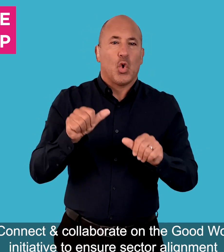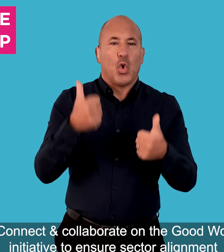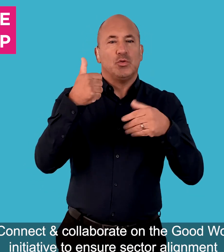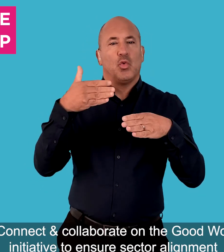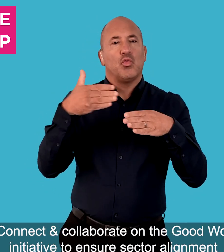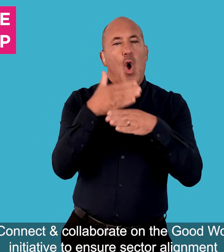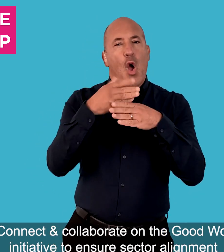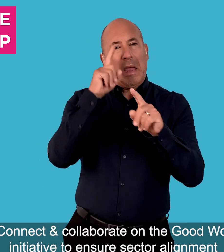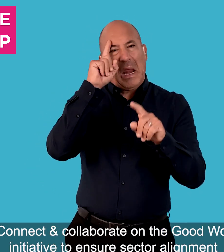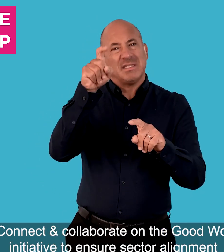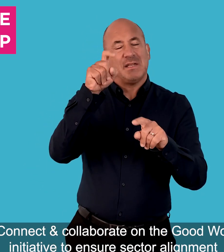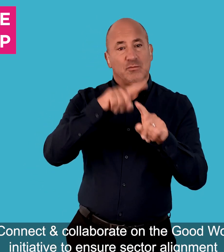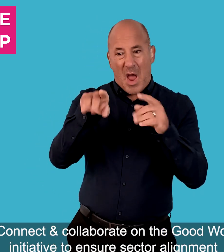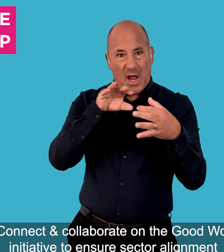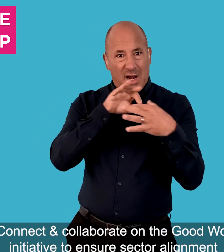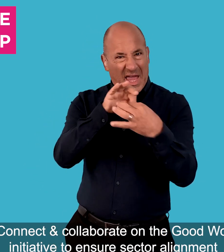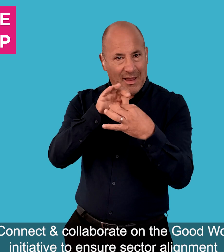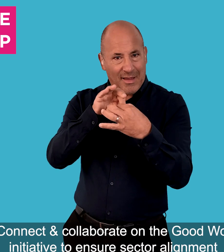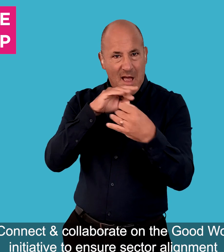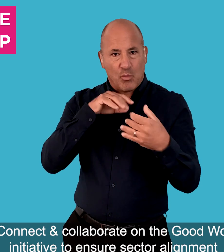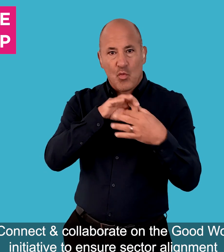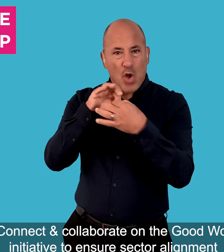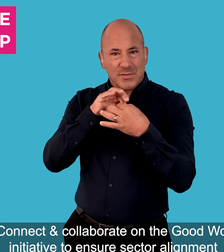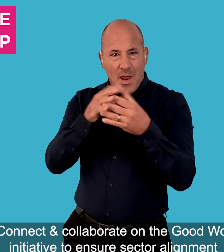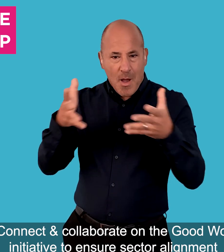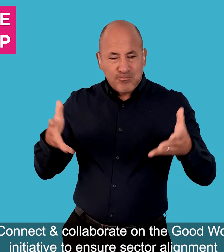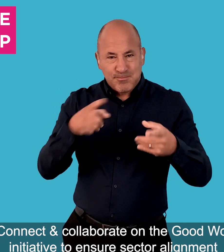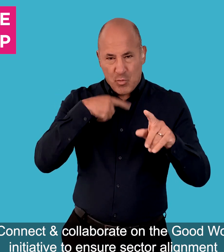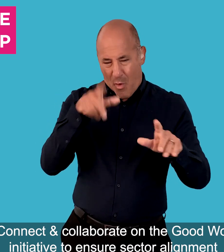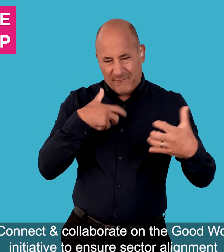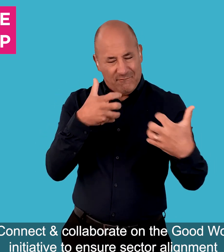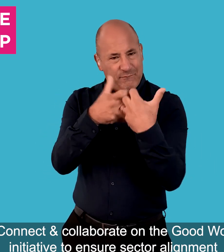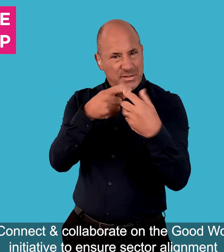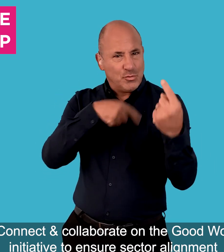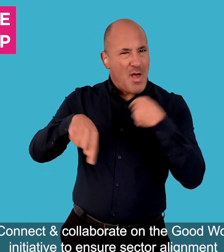Connect and collaborate on the Good Work initiative to ensure sector alignment.